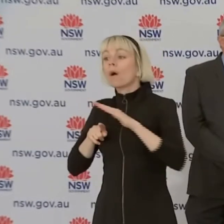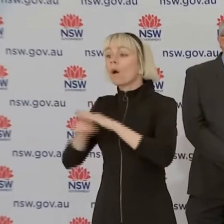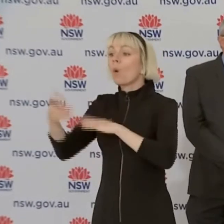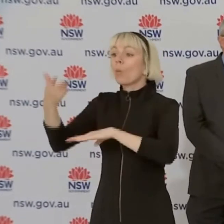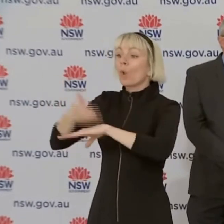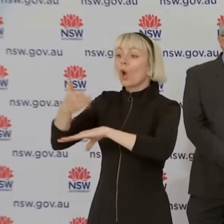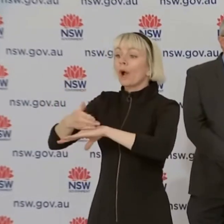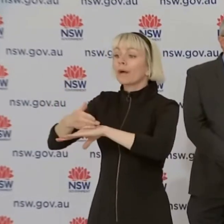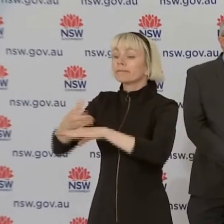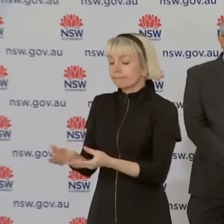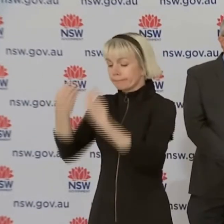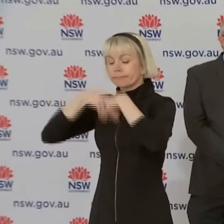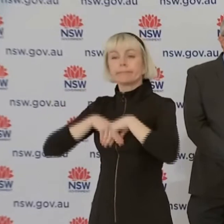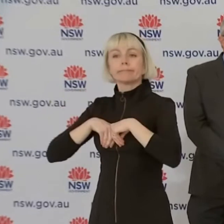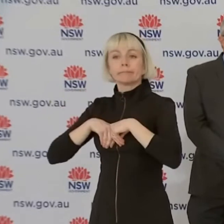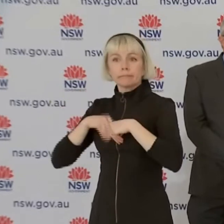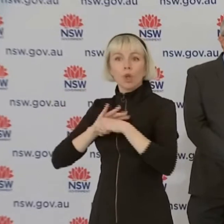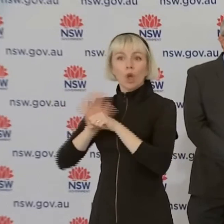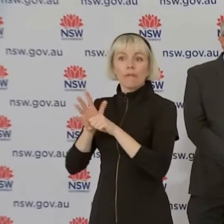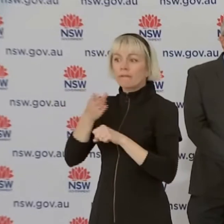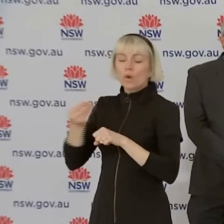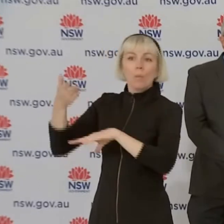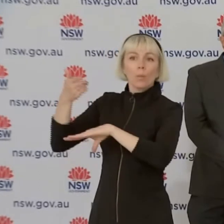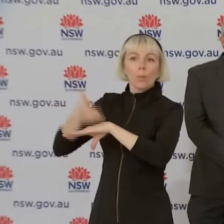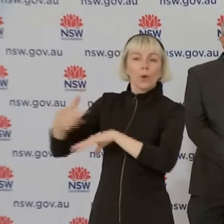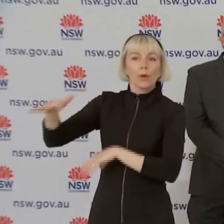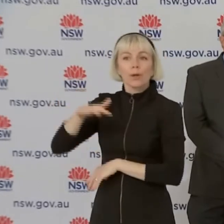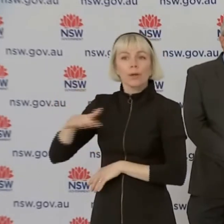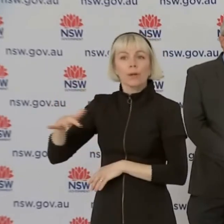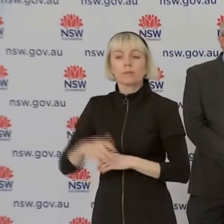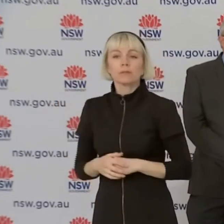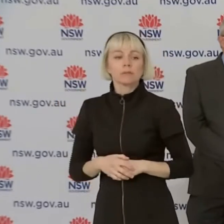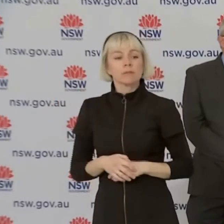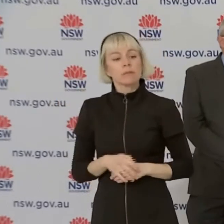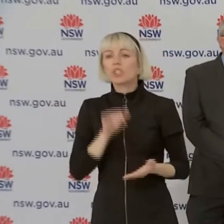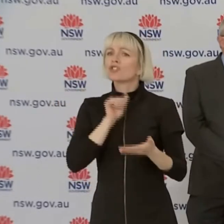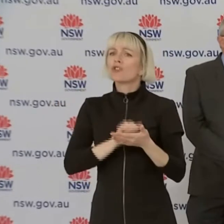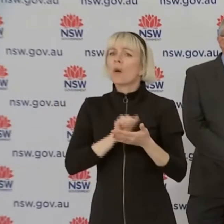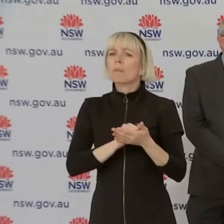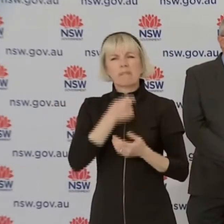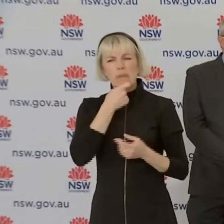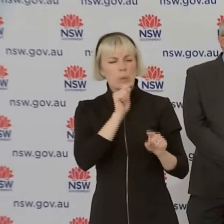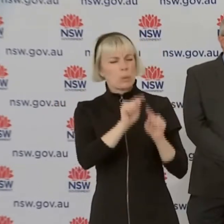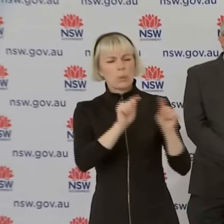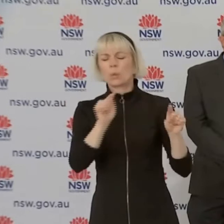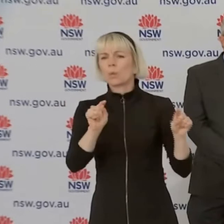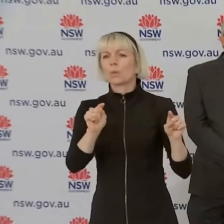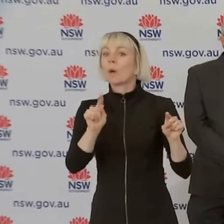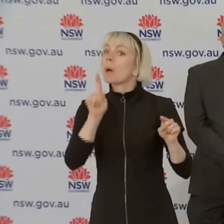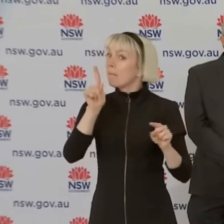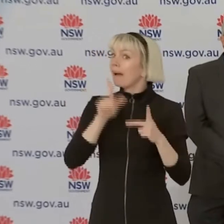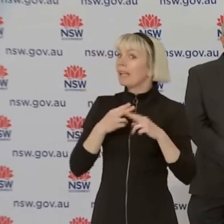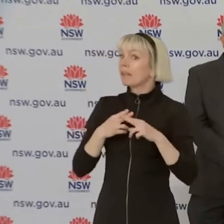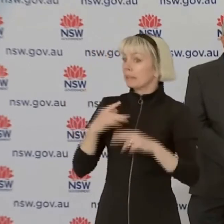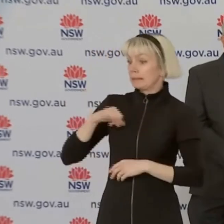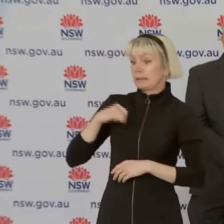in shops is when the staff themselves infect each other. So whether